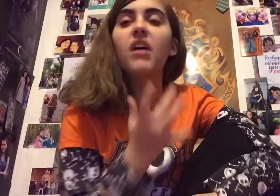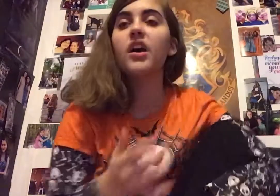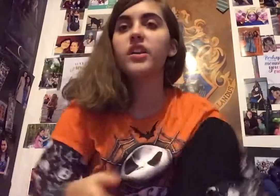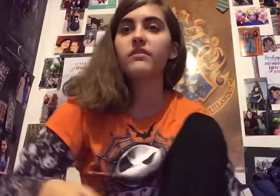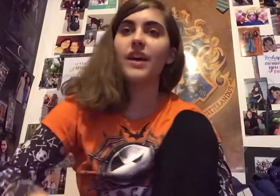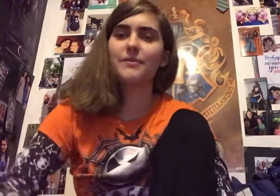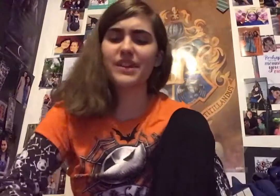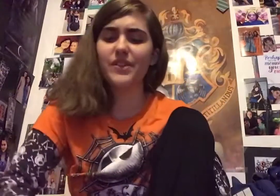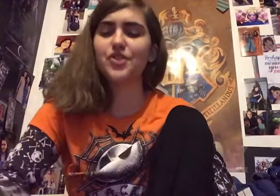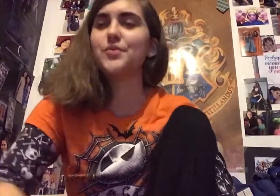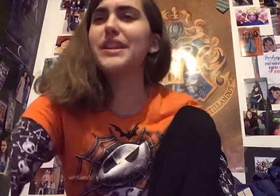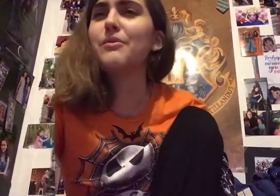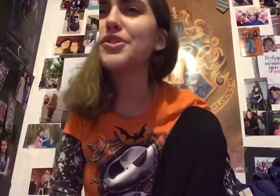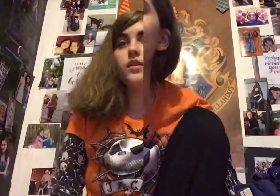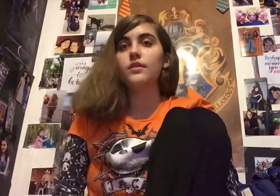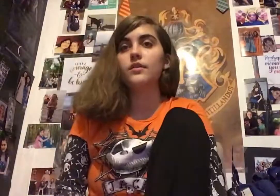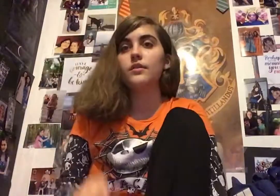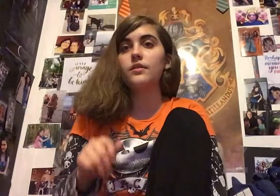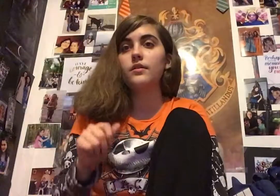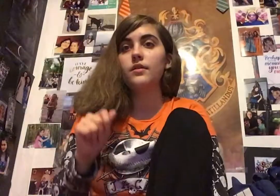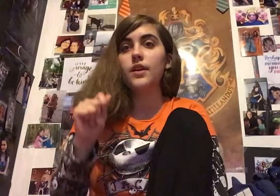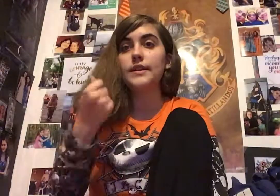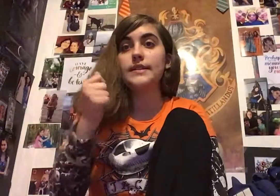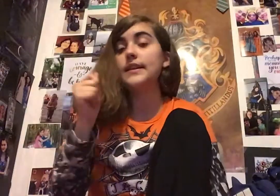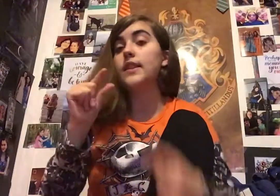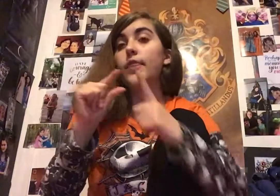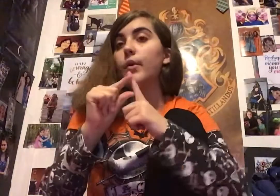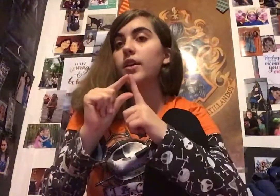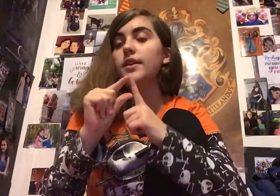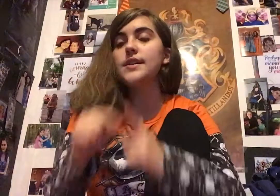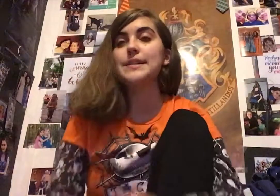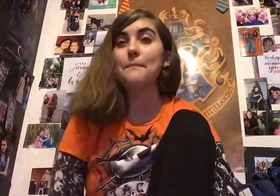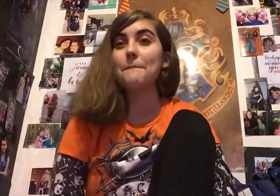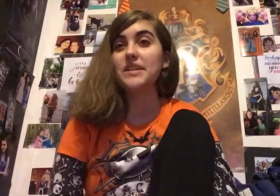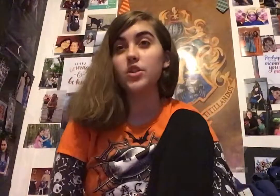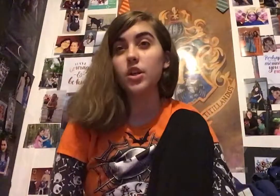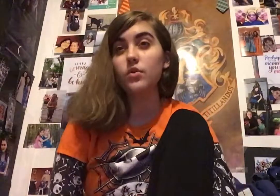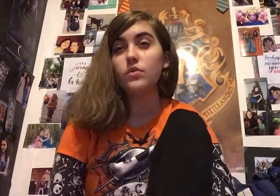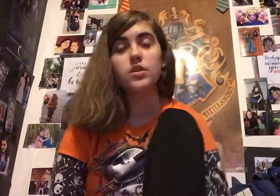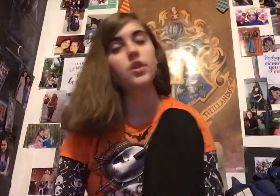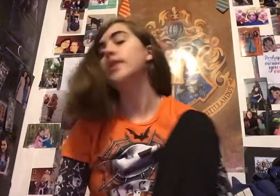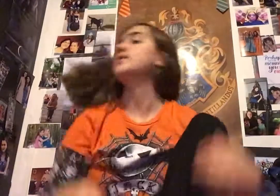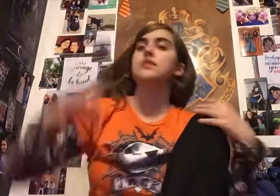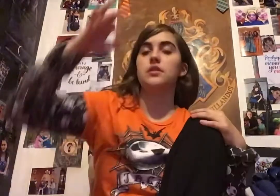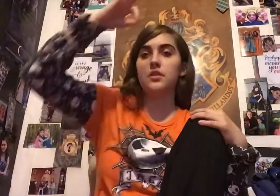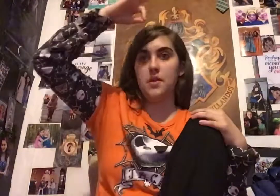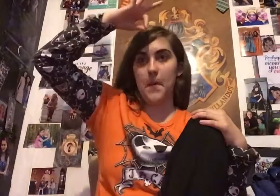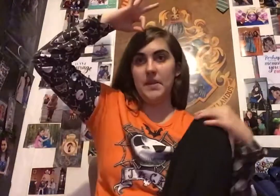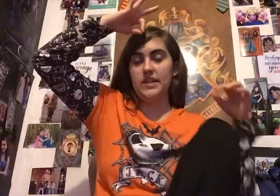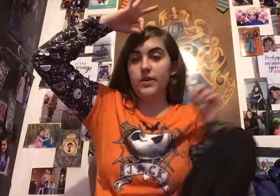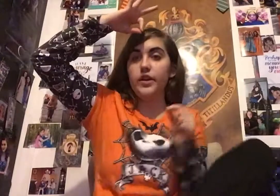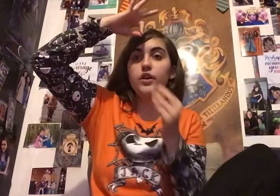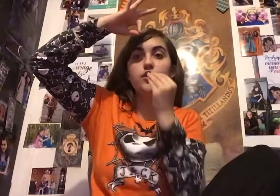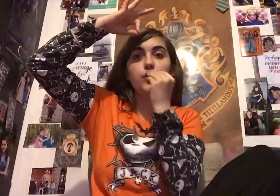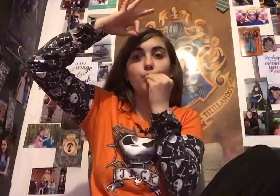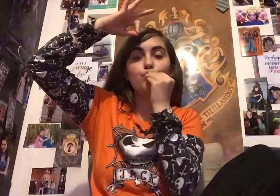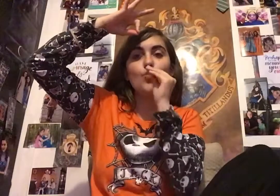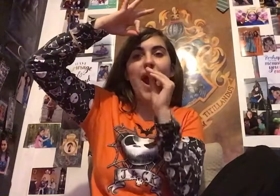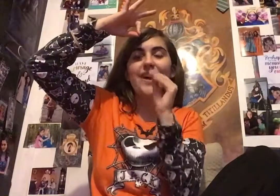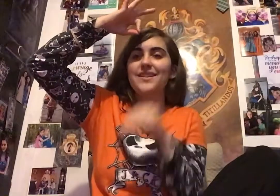don't know. I was having issues with that one too. 10th word is mistletoe. So it's, put this right here and just go, mwah.